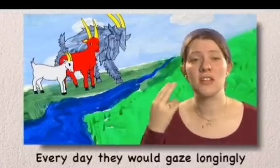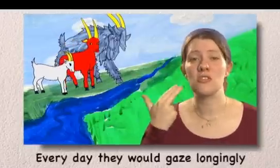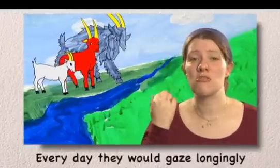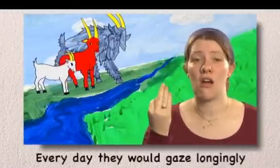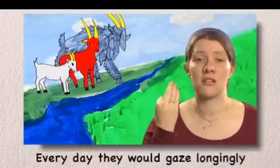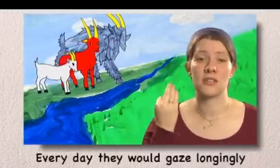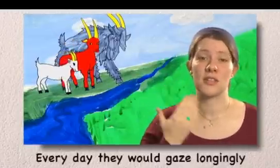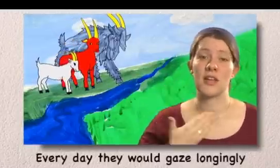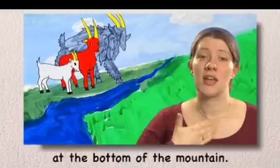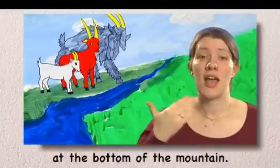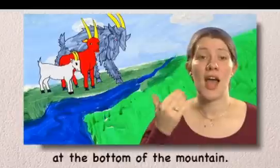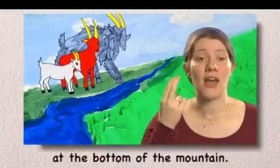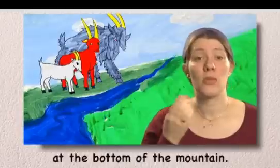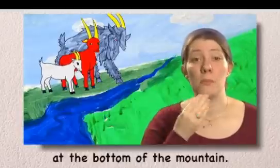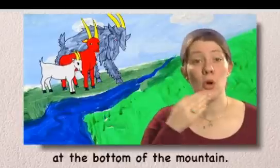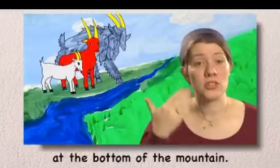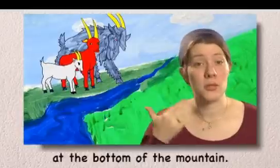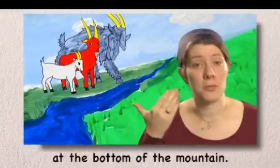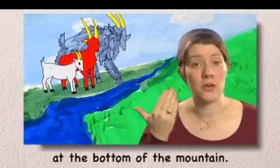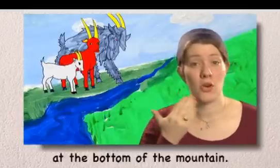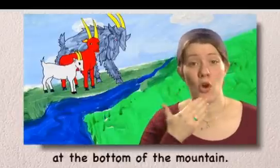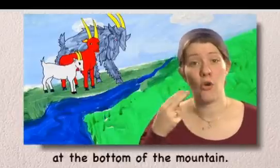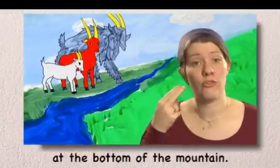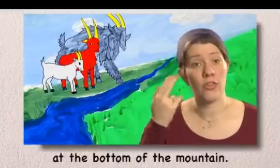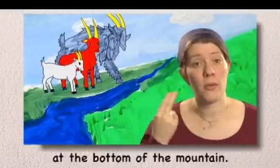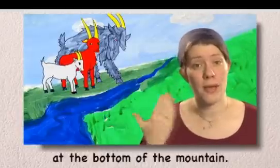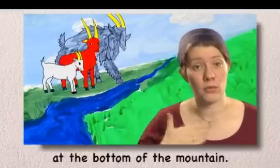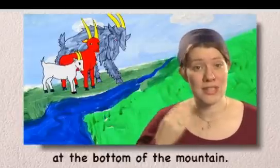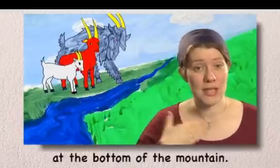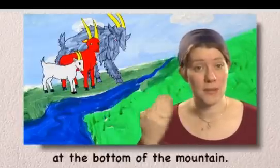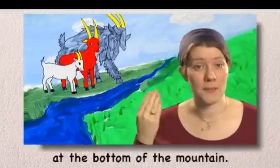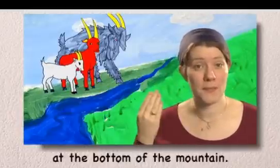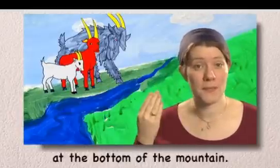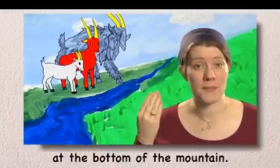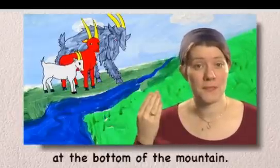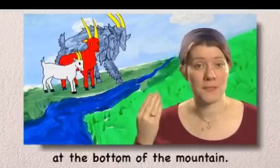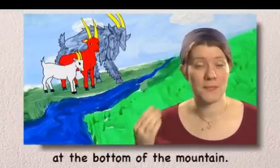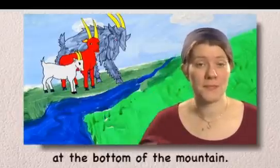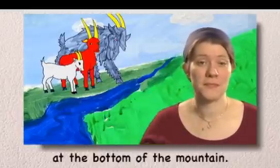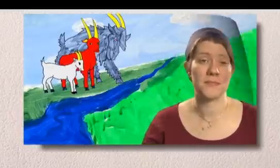green grass at the bottom of the mountain.